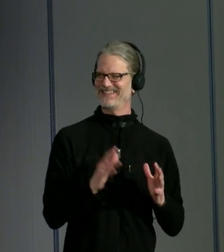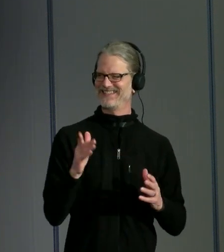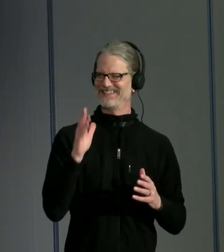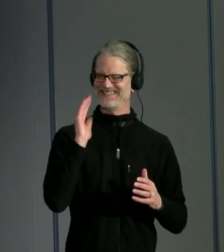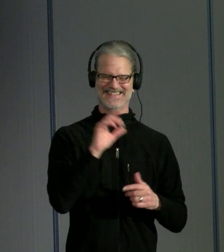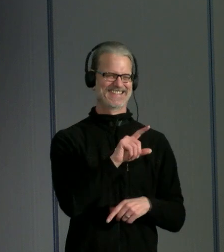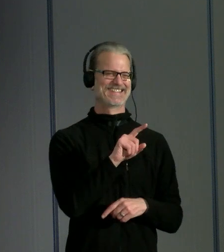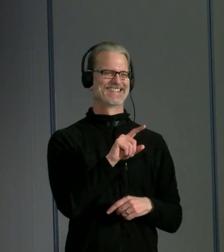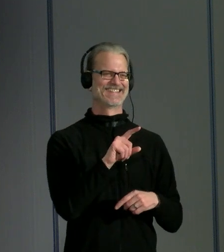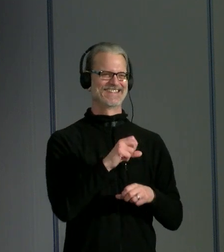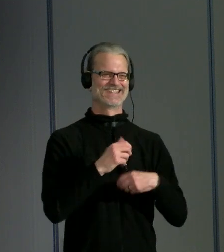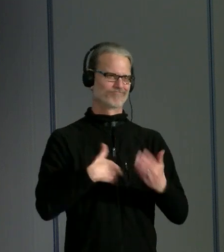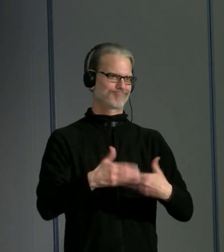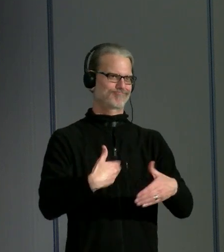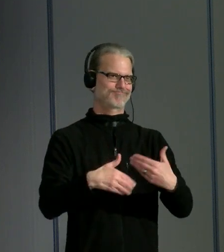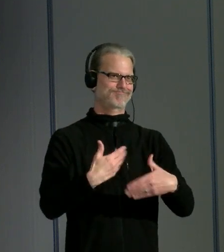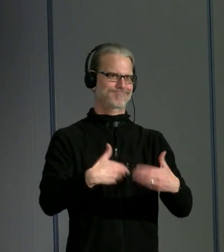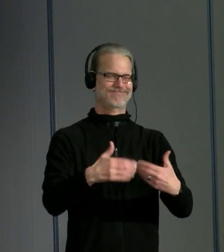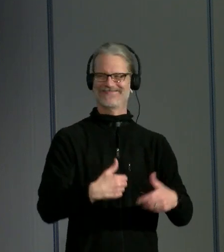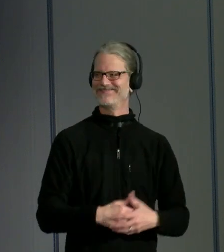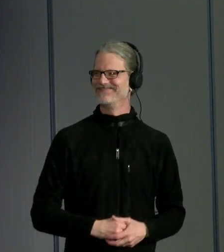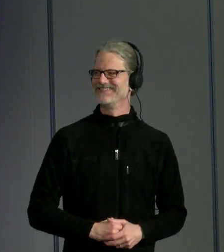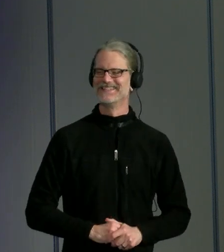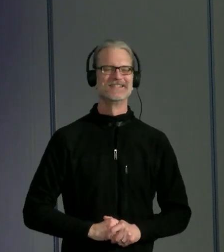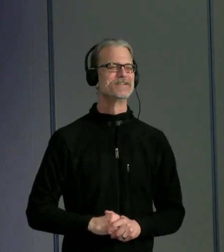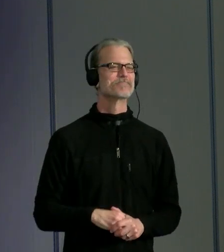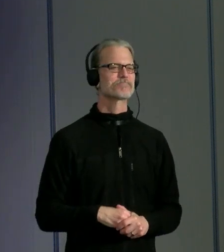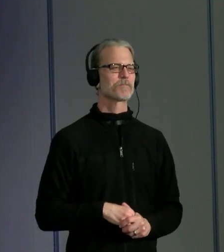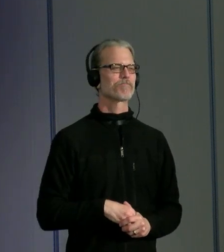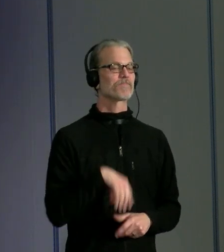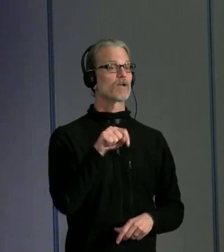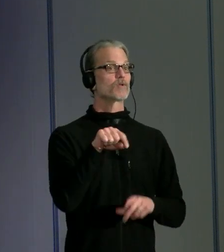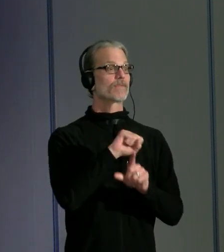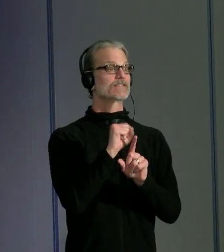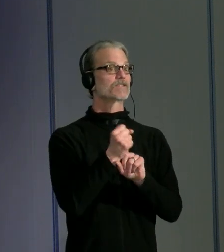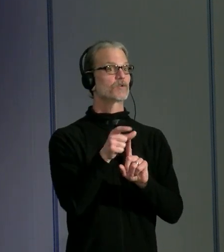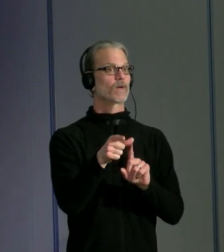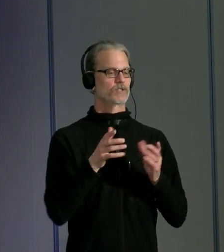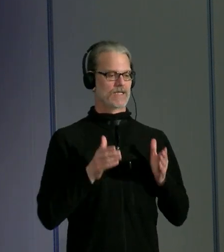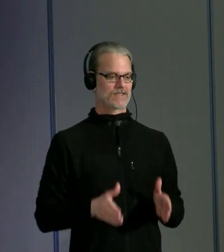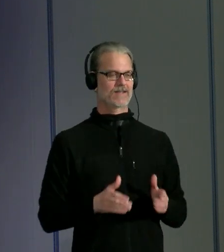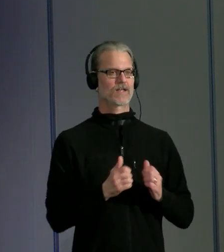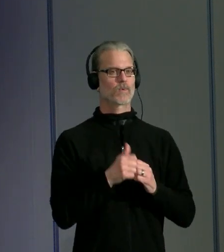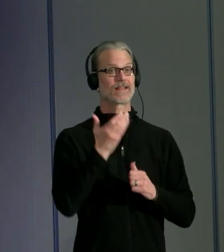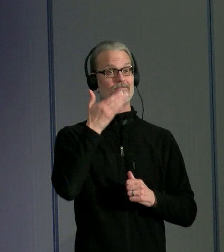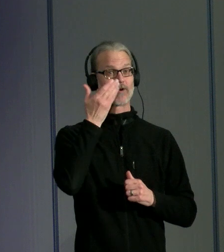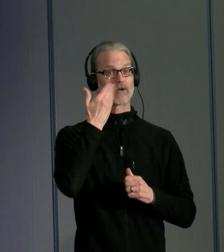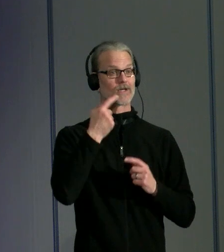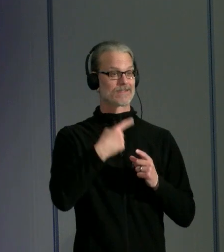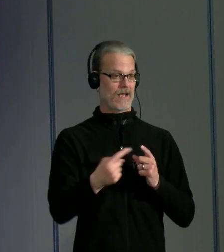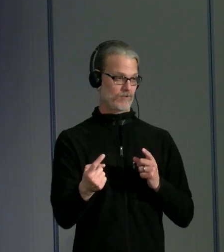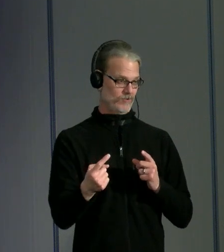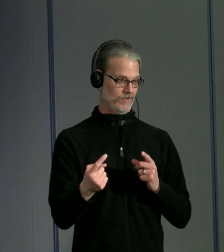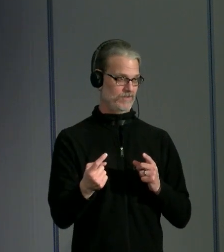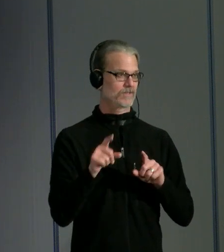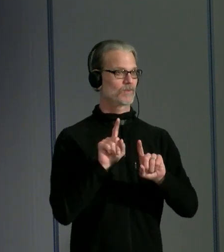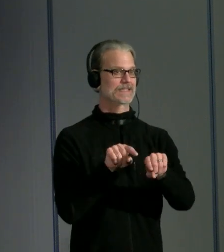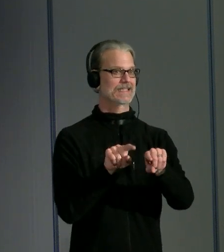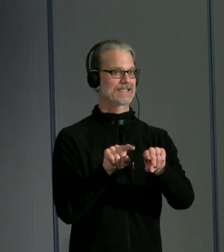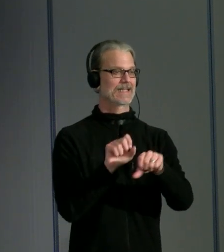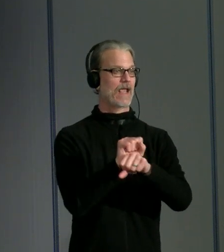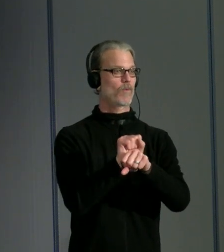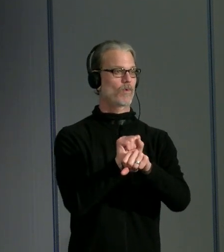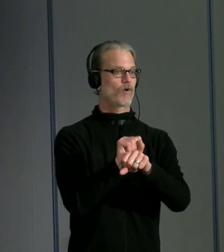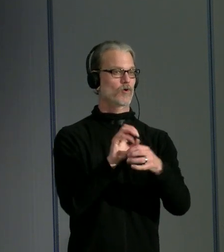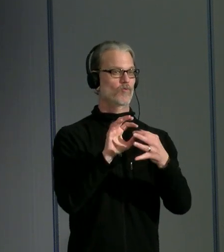into Zoom mode. So in this situation, an attendee with a fragrance allergy was attending a